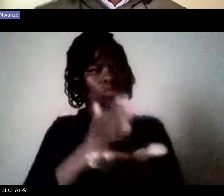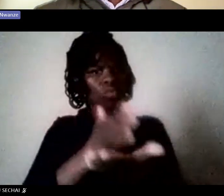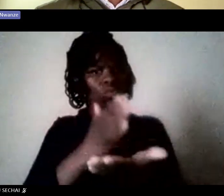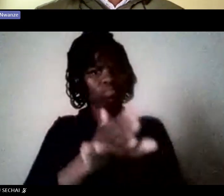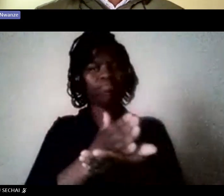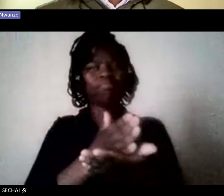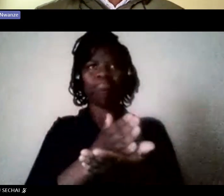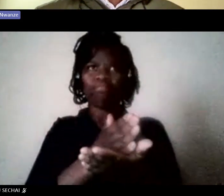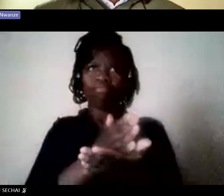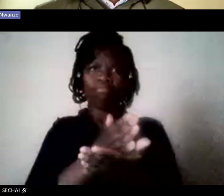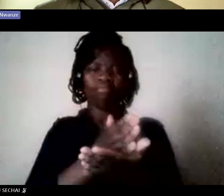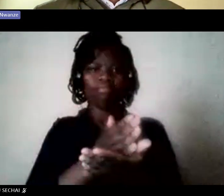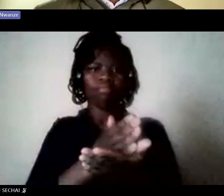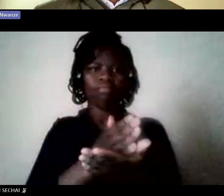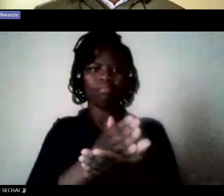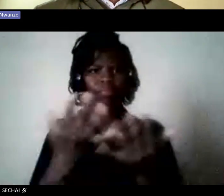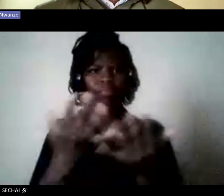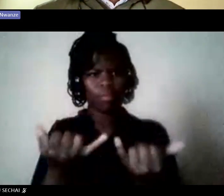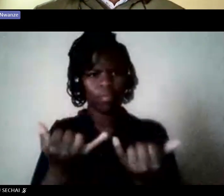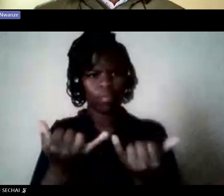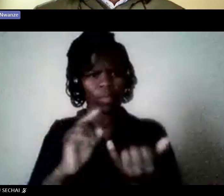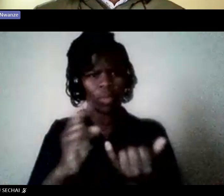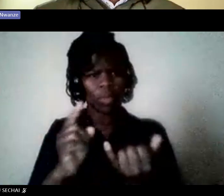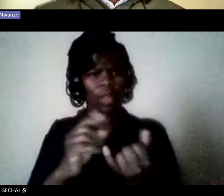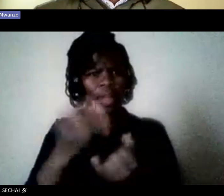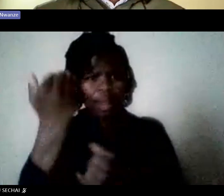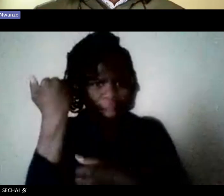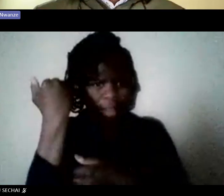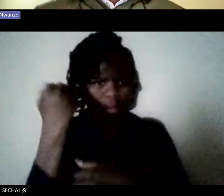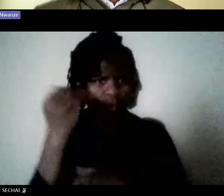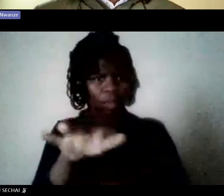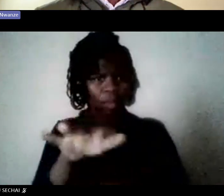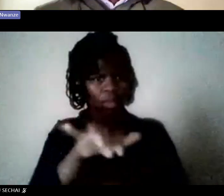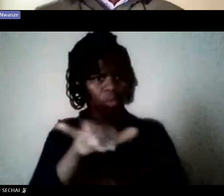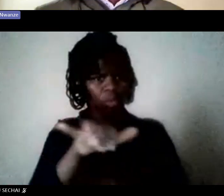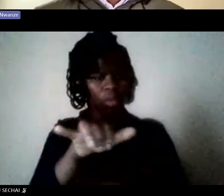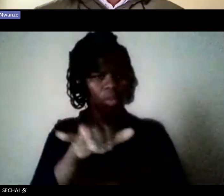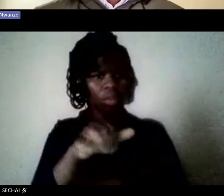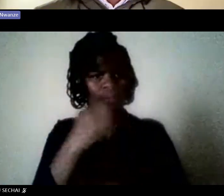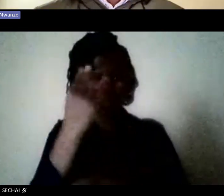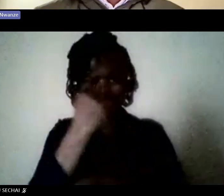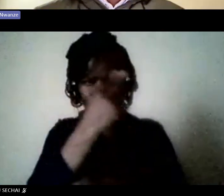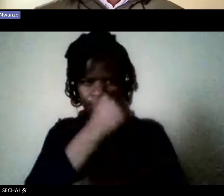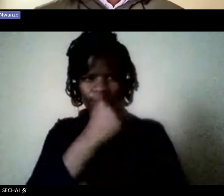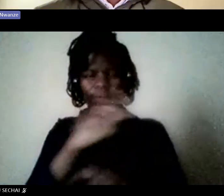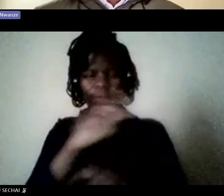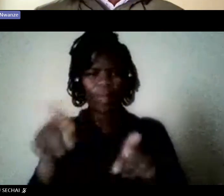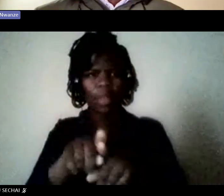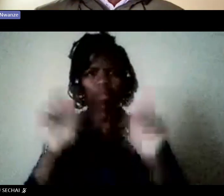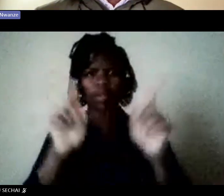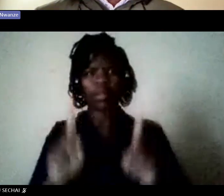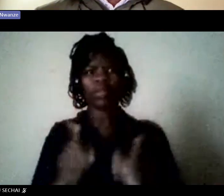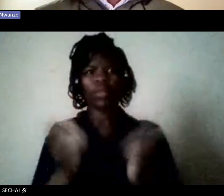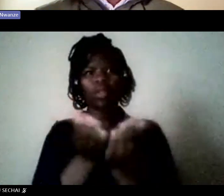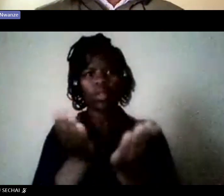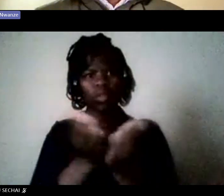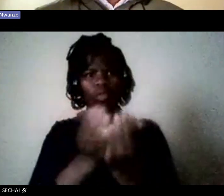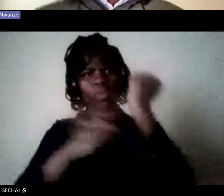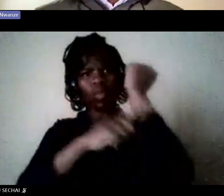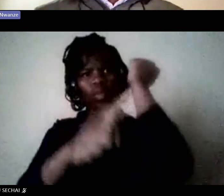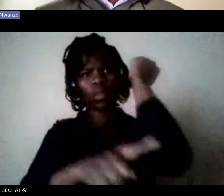experience of learners with visual impairment, at those special schools. And then lastly, about the educators